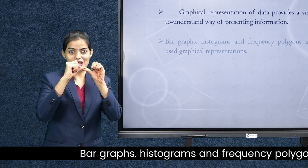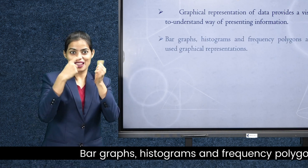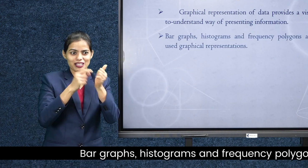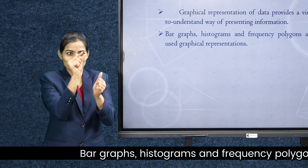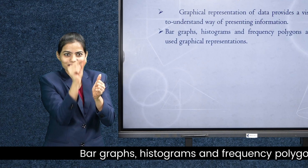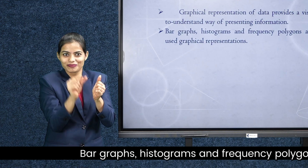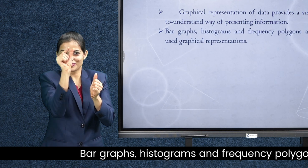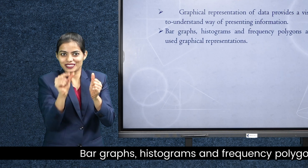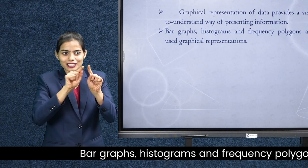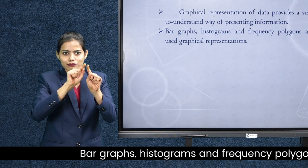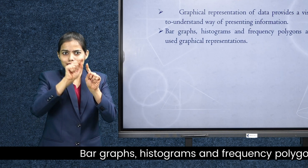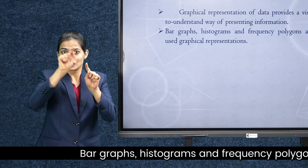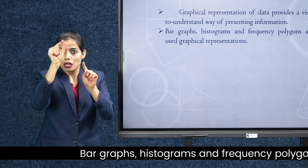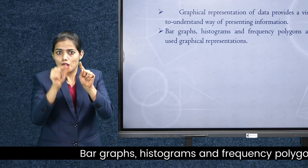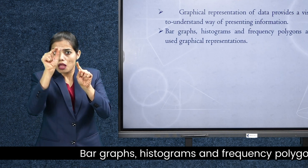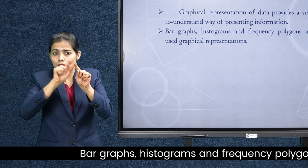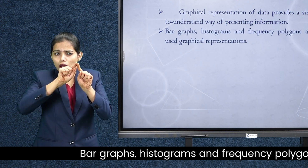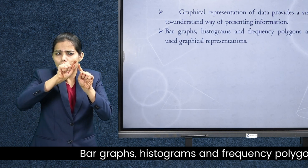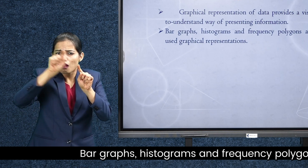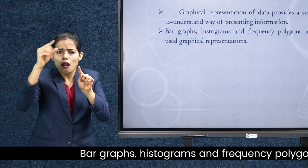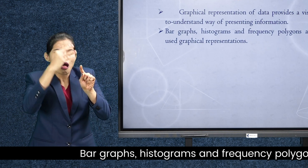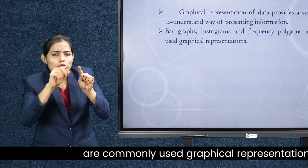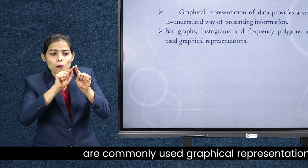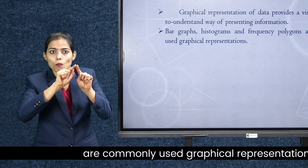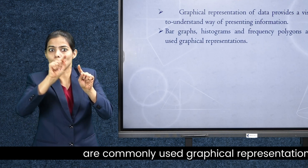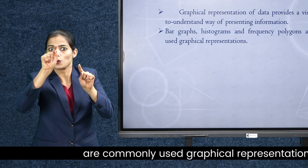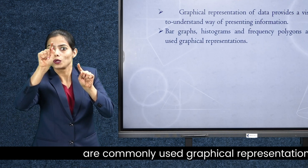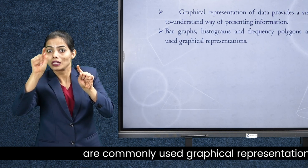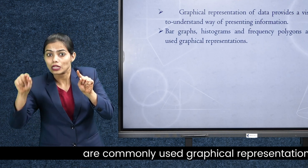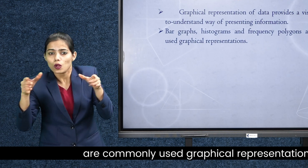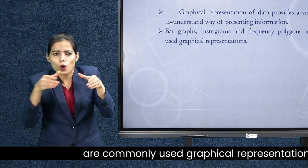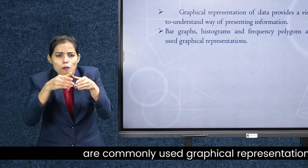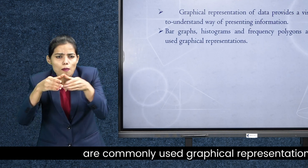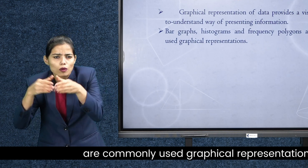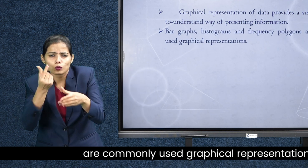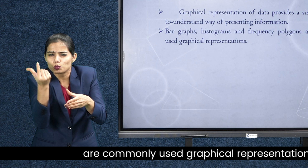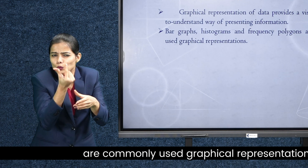Bar graphs, histograms and frequency polygons are commonly used graphical representations.